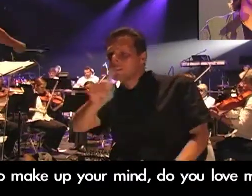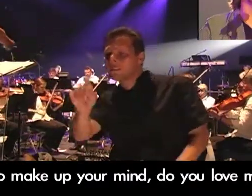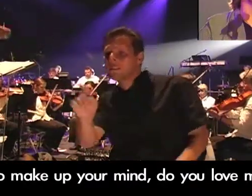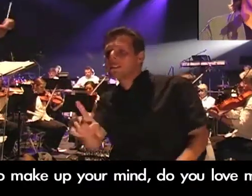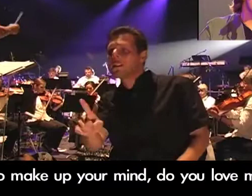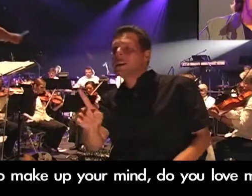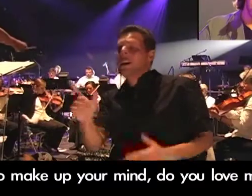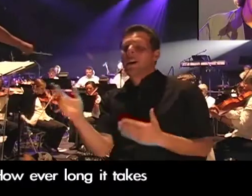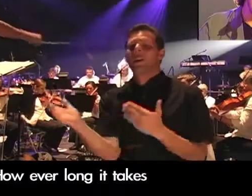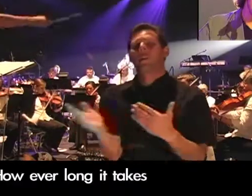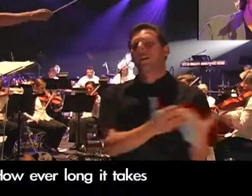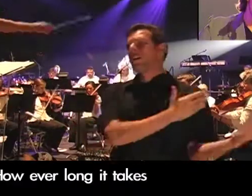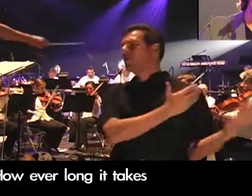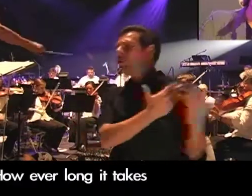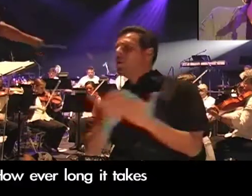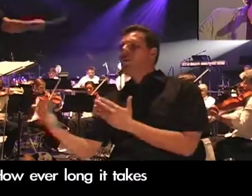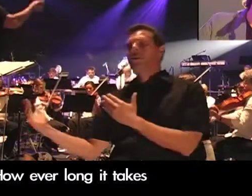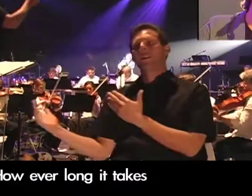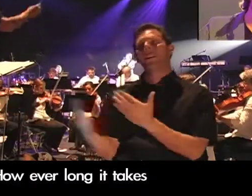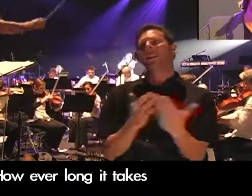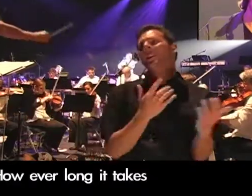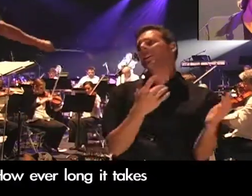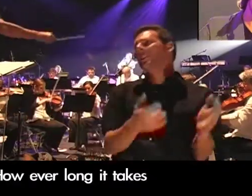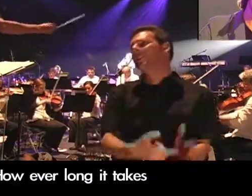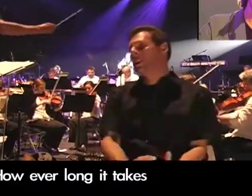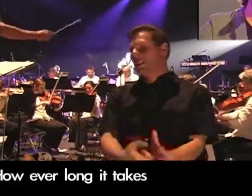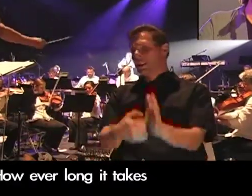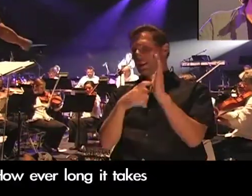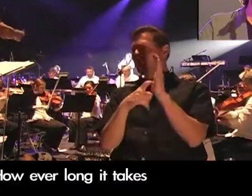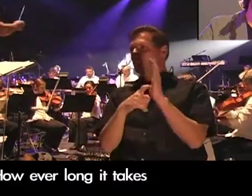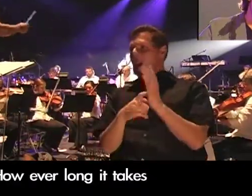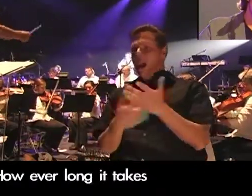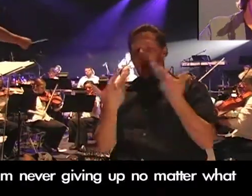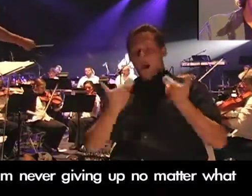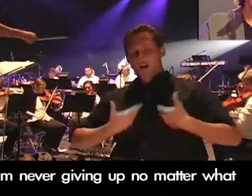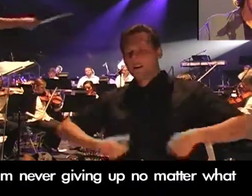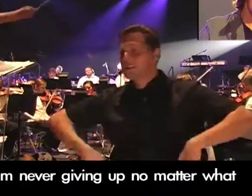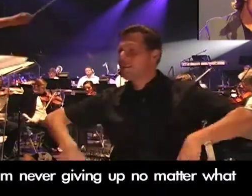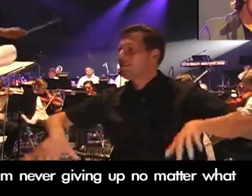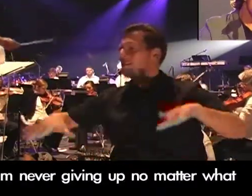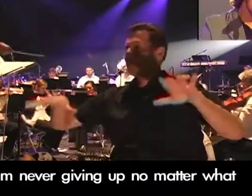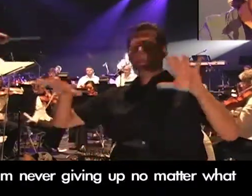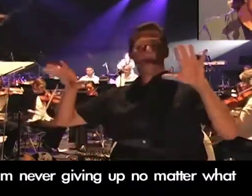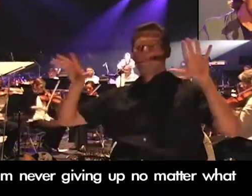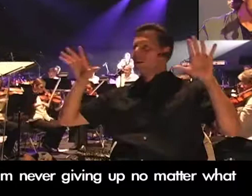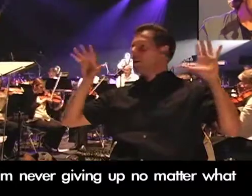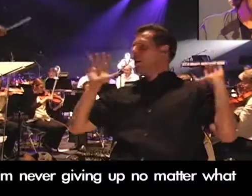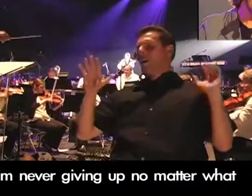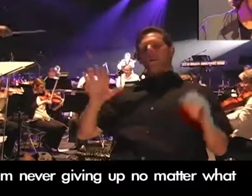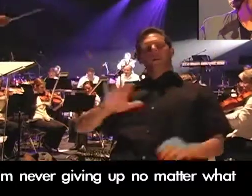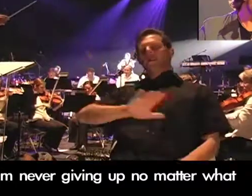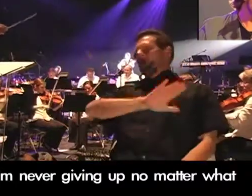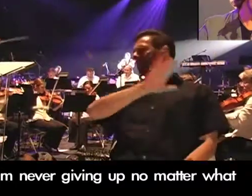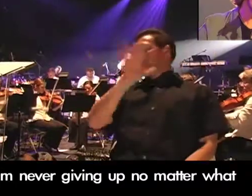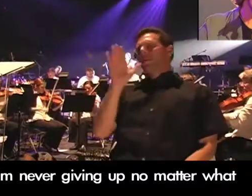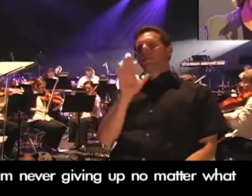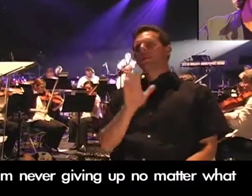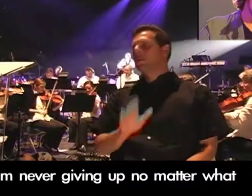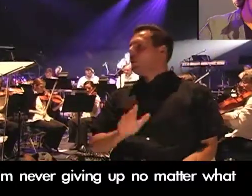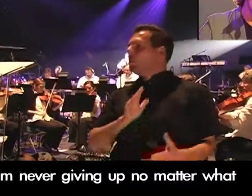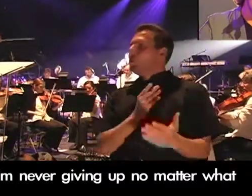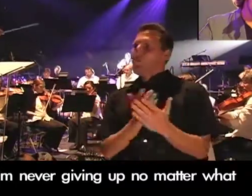you However long it takes. I've never given up.